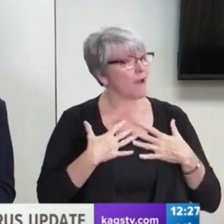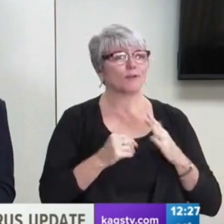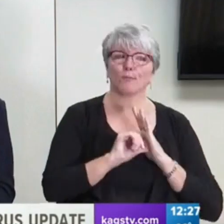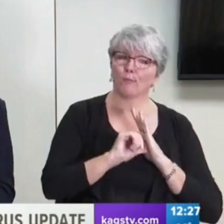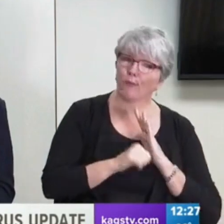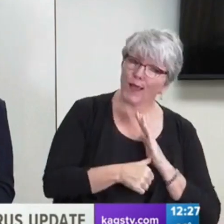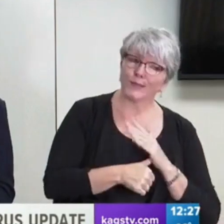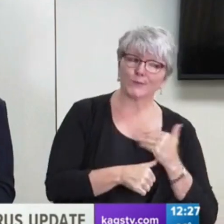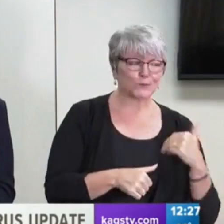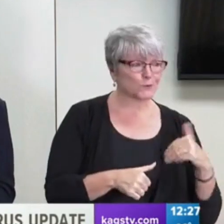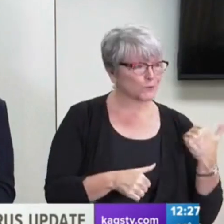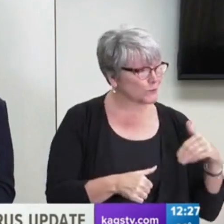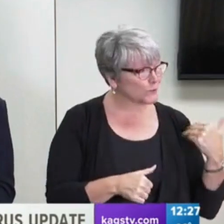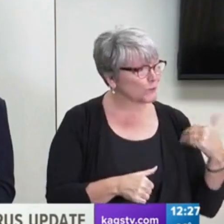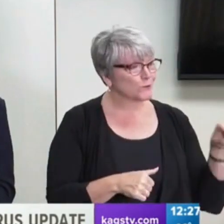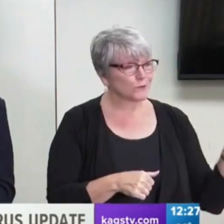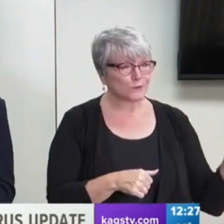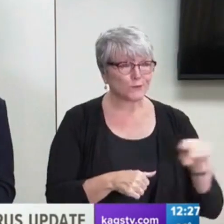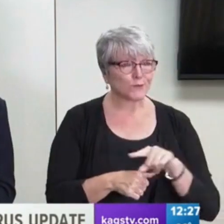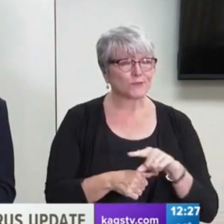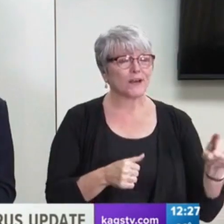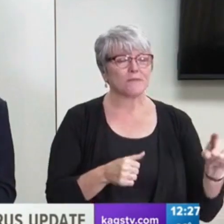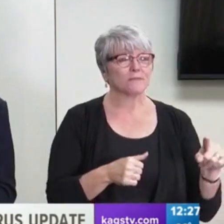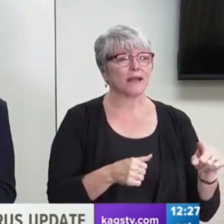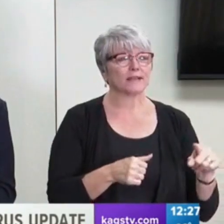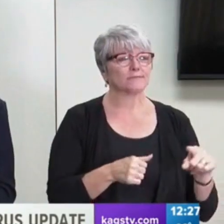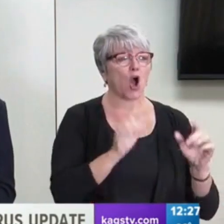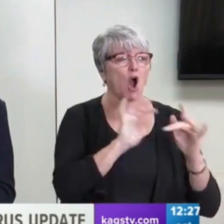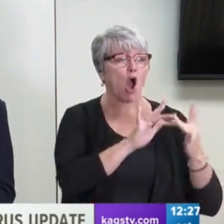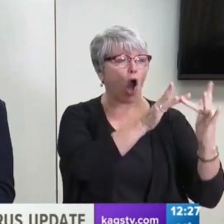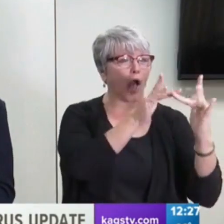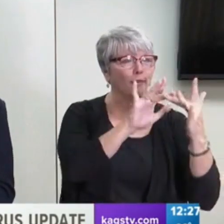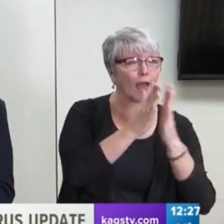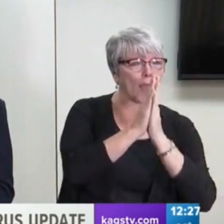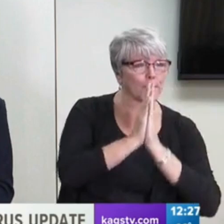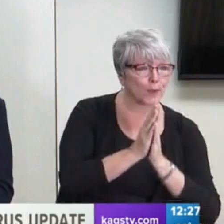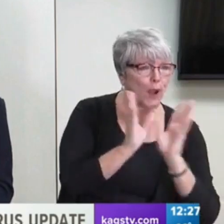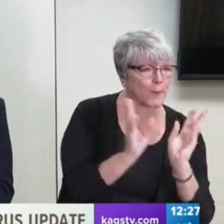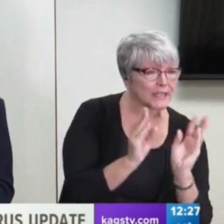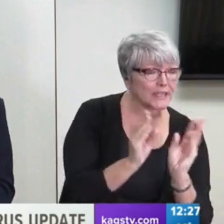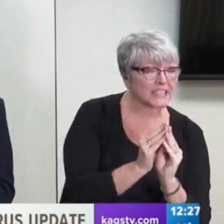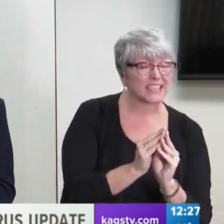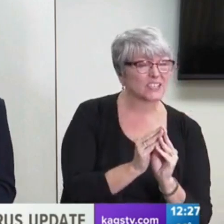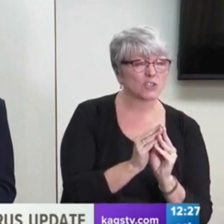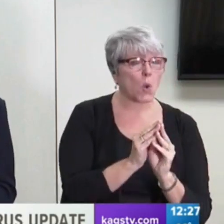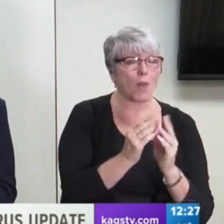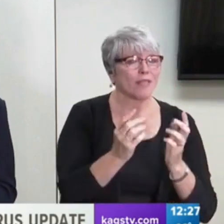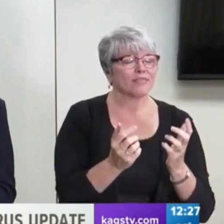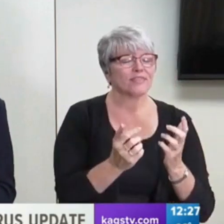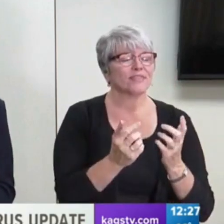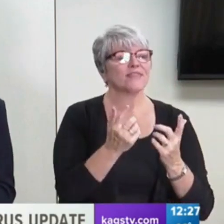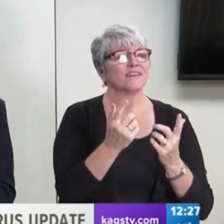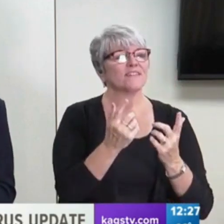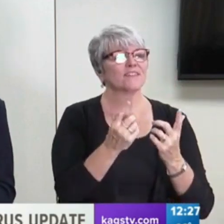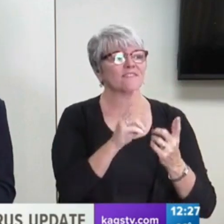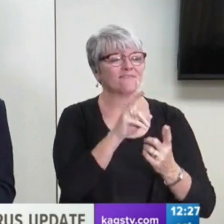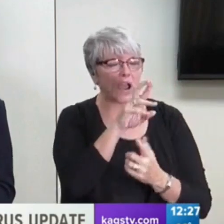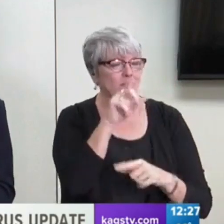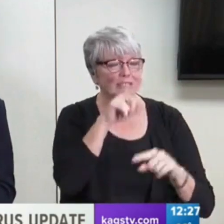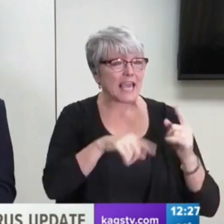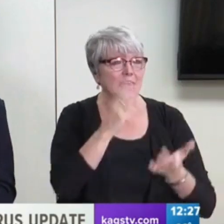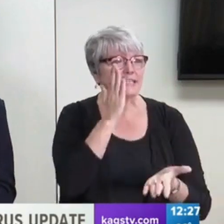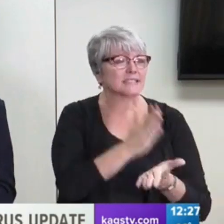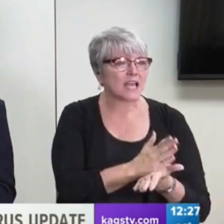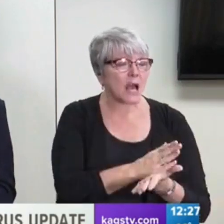impressed with virtual prayer meetings that are ongoing with, this virus can't stop our spirit. It can't stop